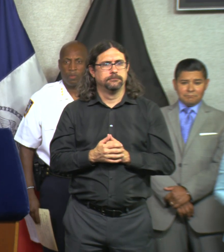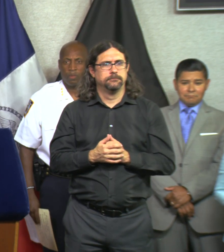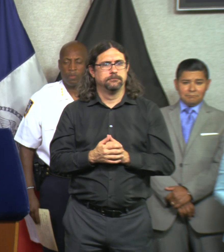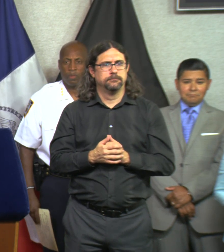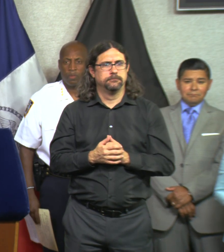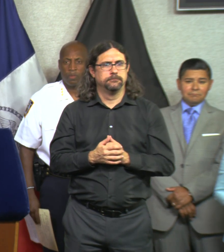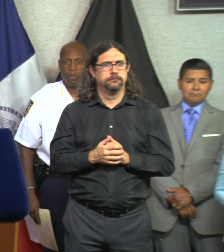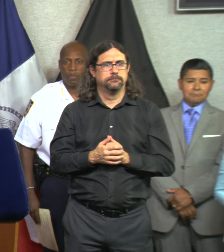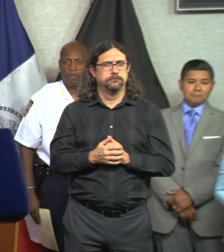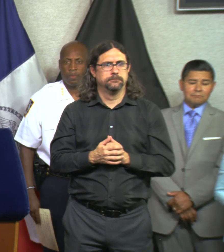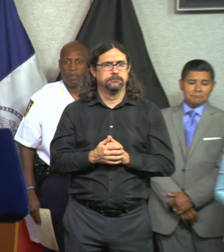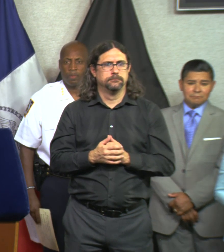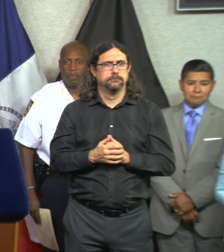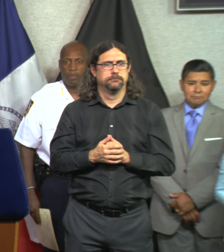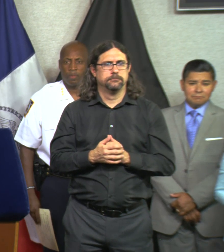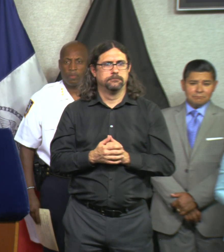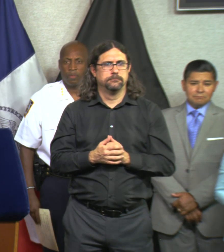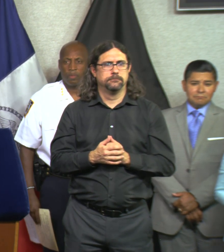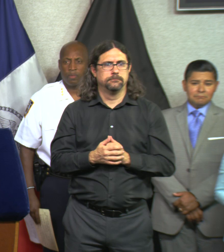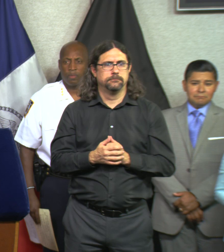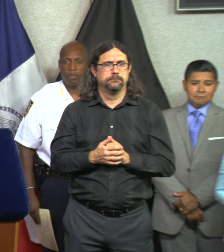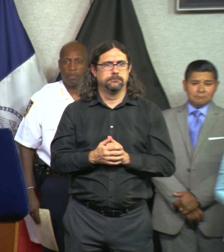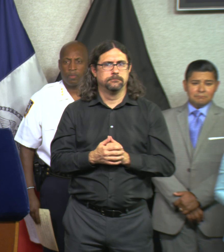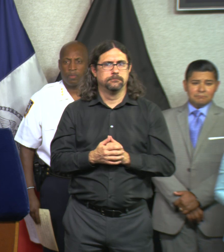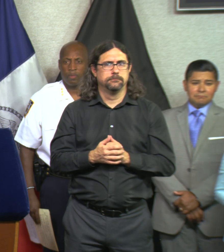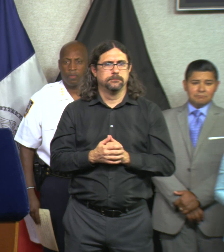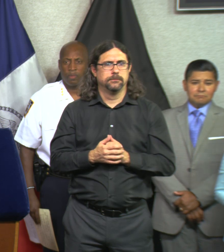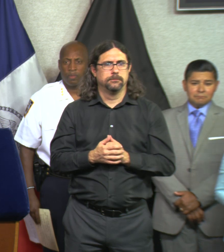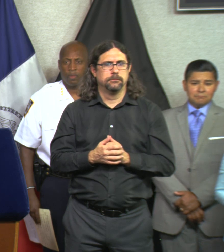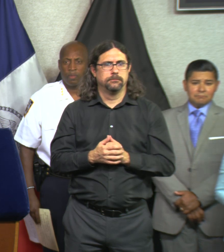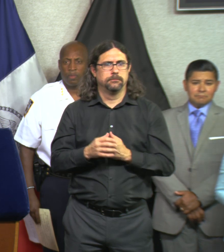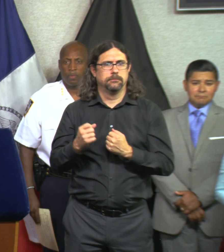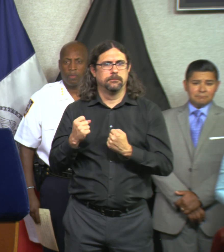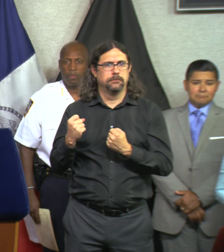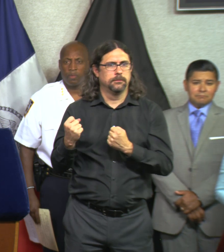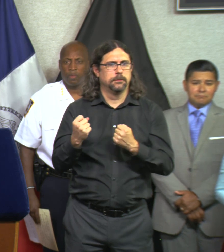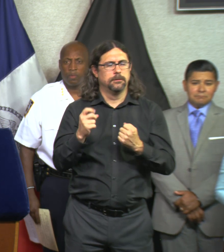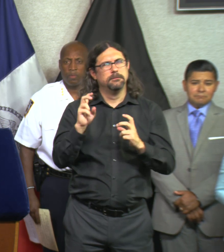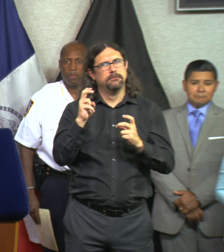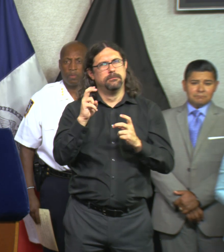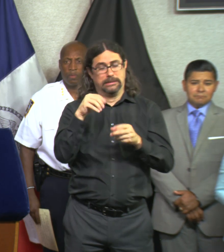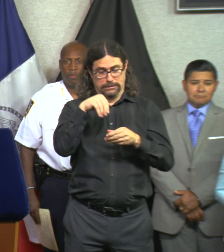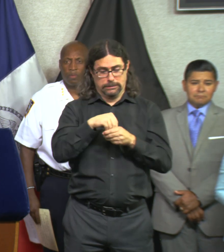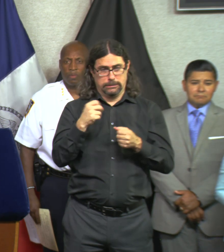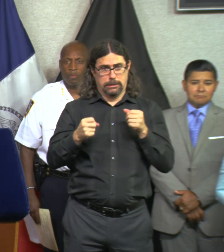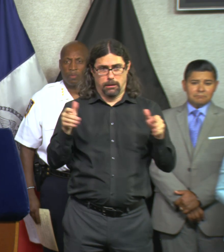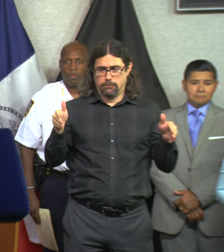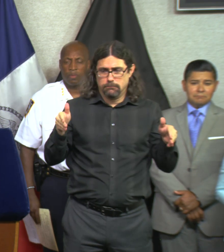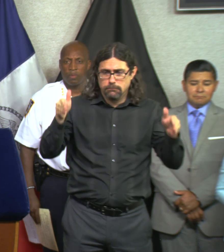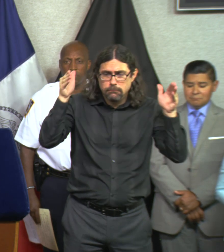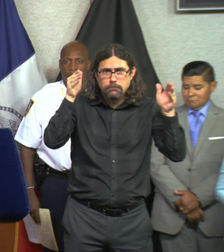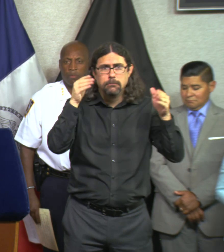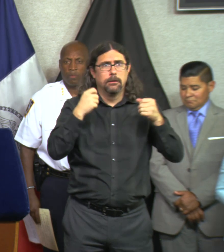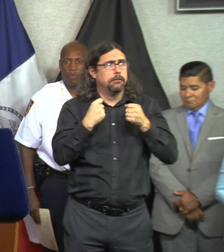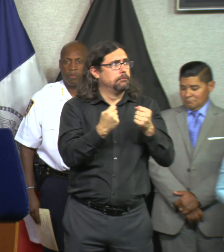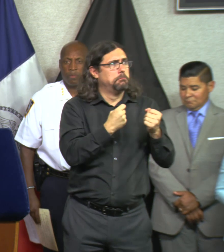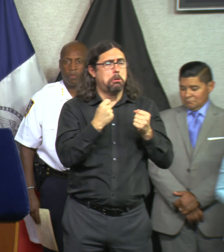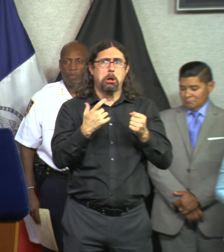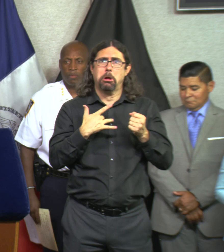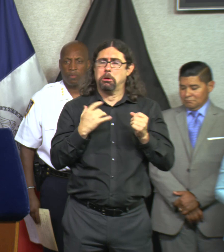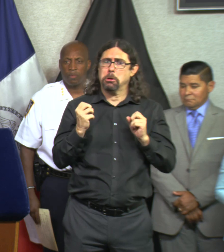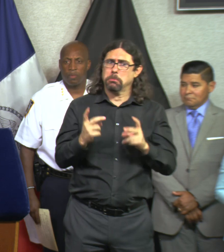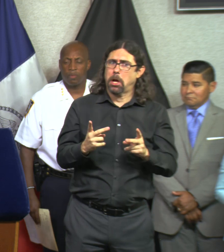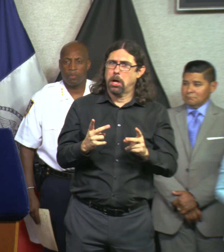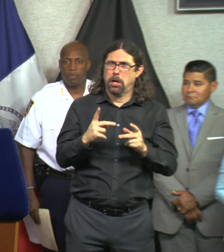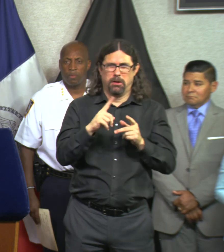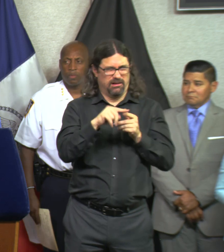hotter around you. Is there at all a suggestion that you can make to tell people if you don't need to make a car